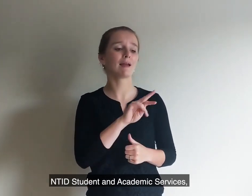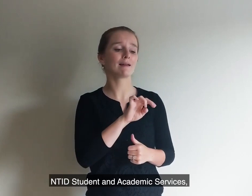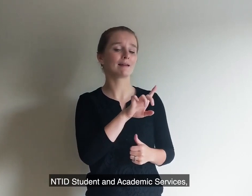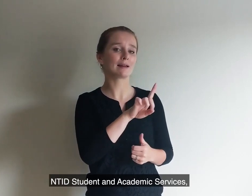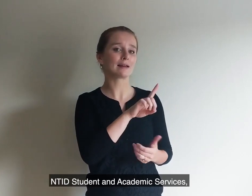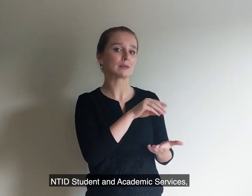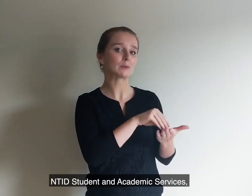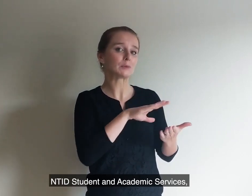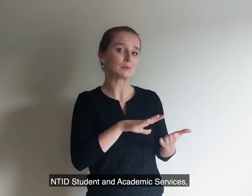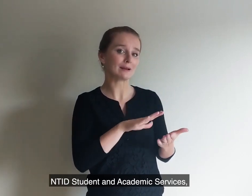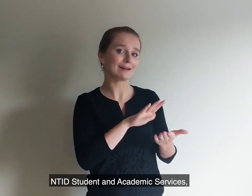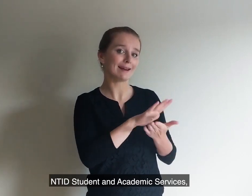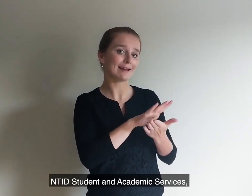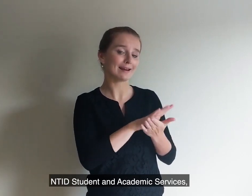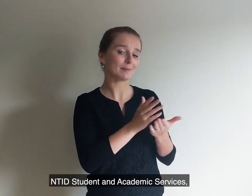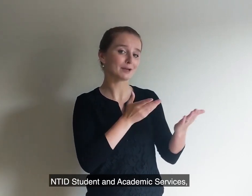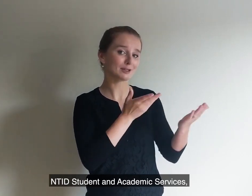Services, Student Life Team,